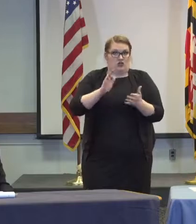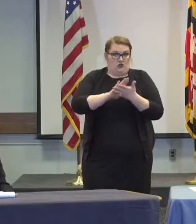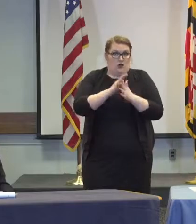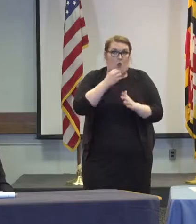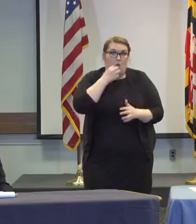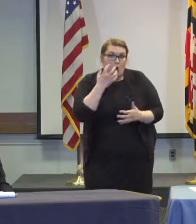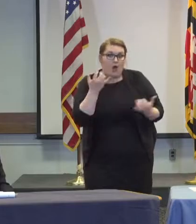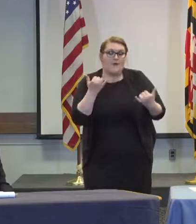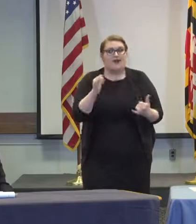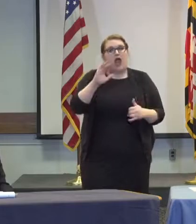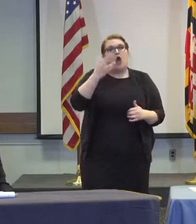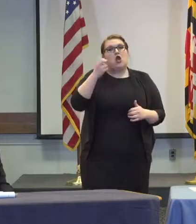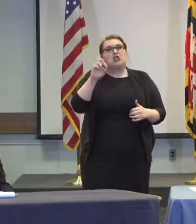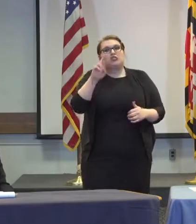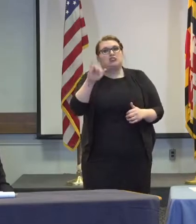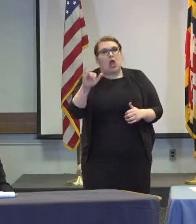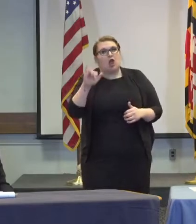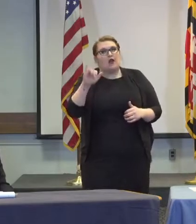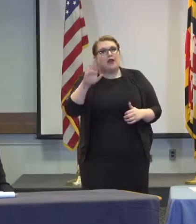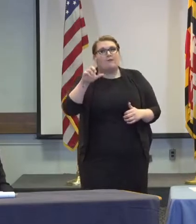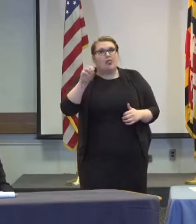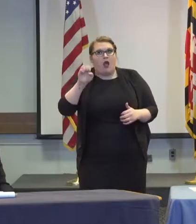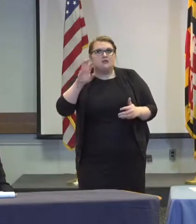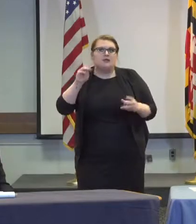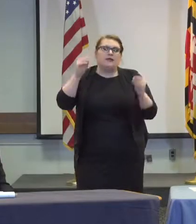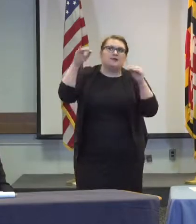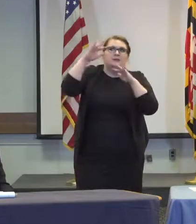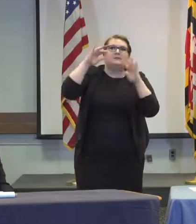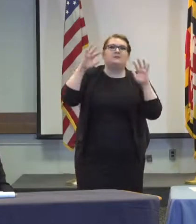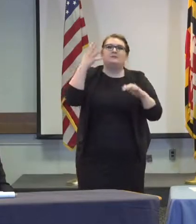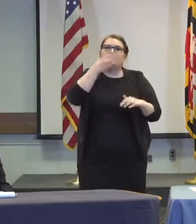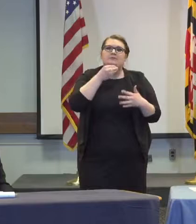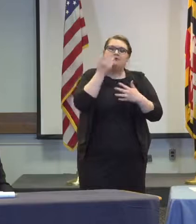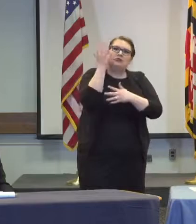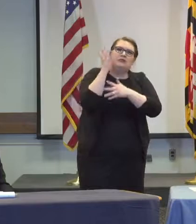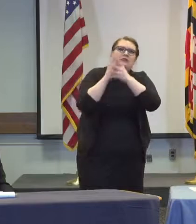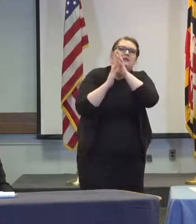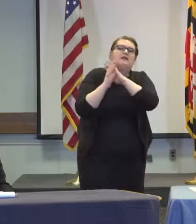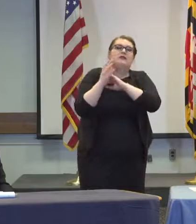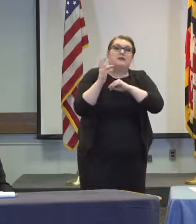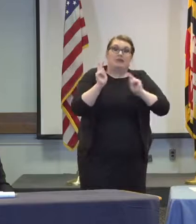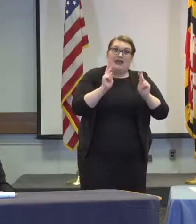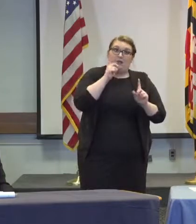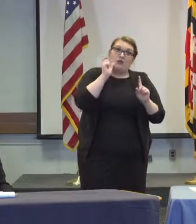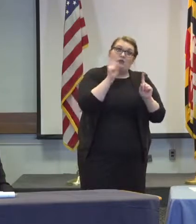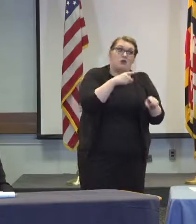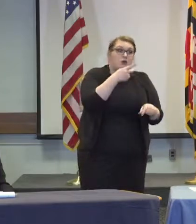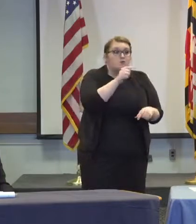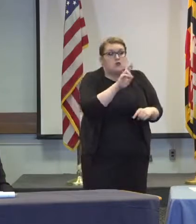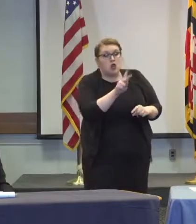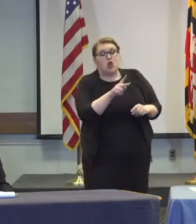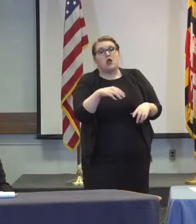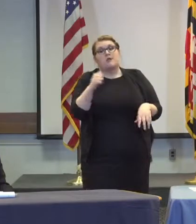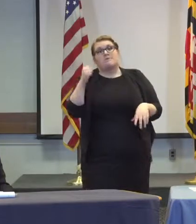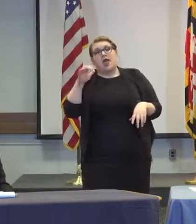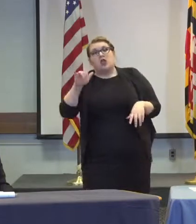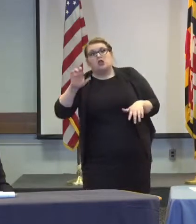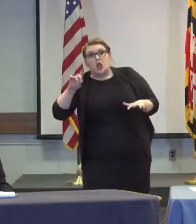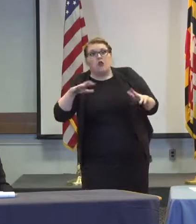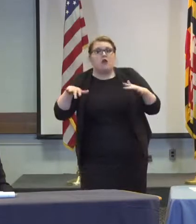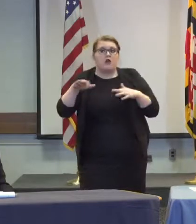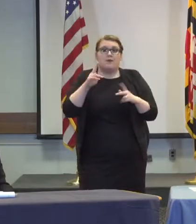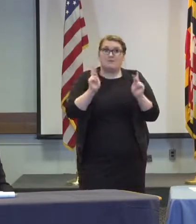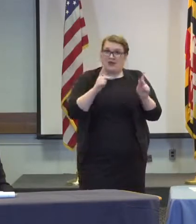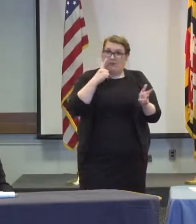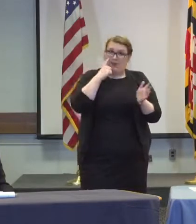cherry blossoms are out, and people are going to the park or in the backyard. People